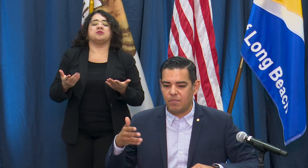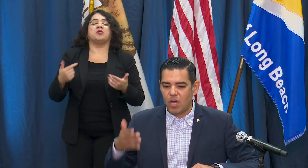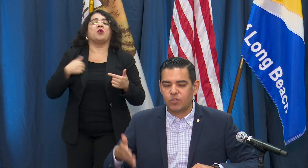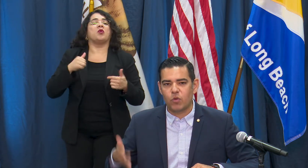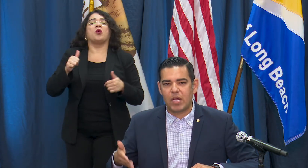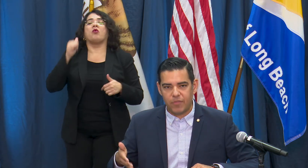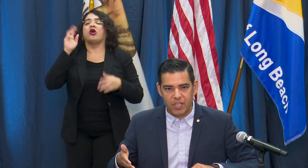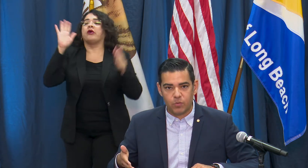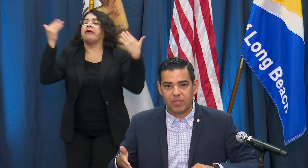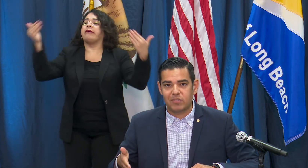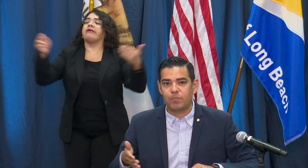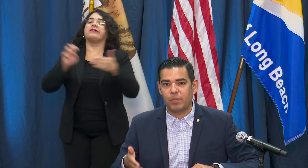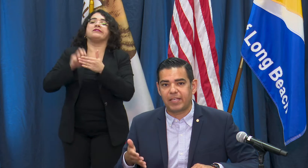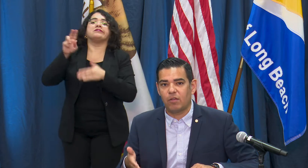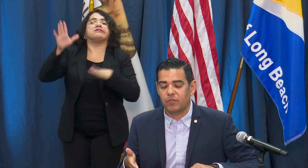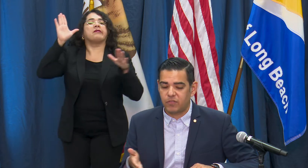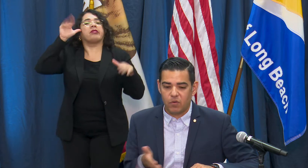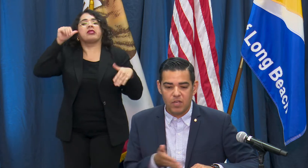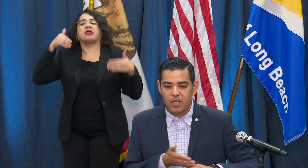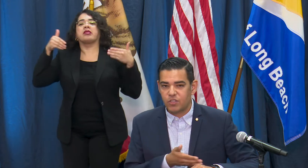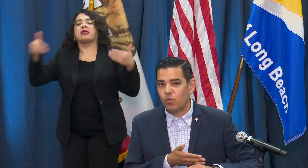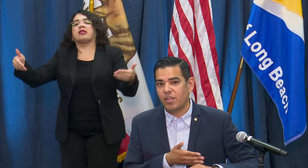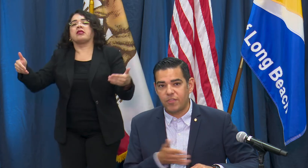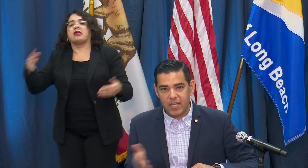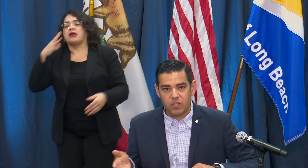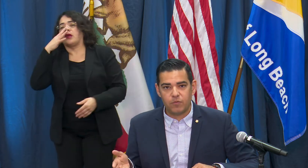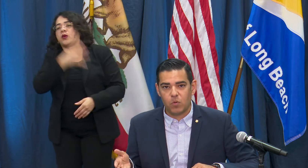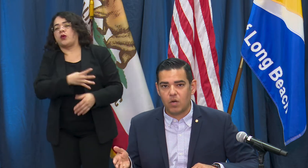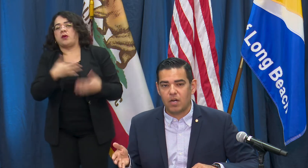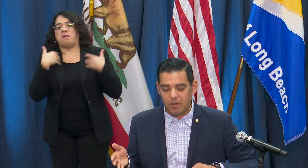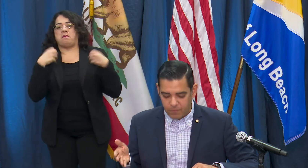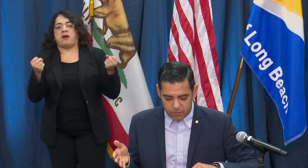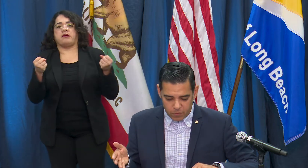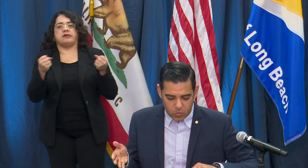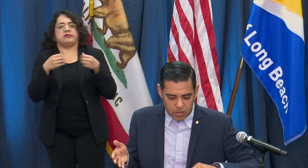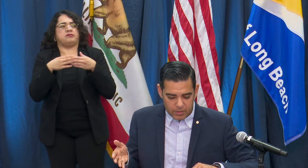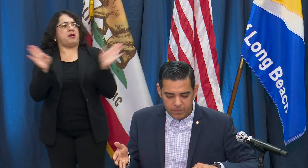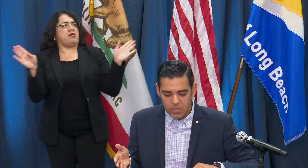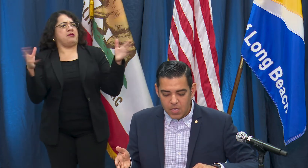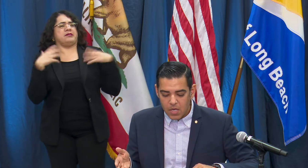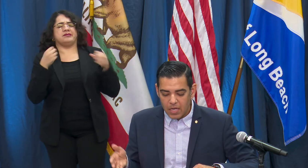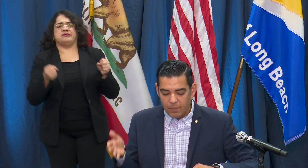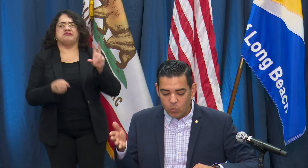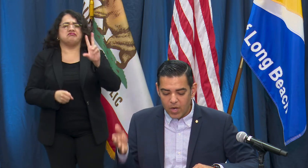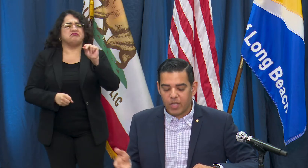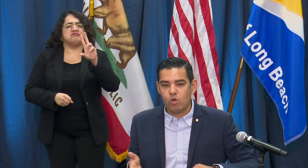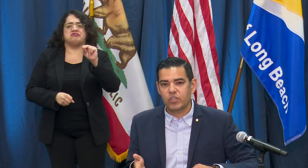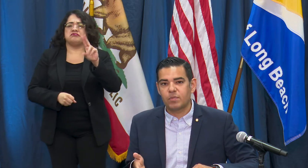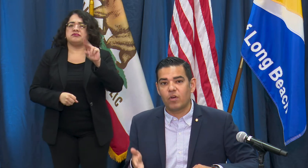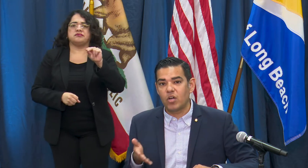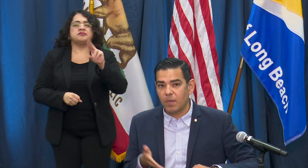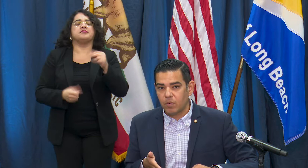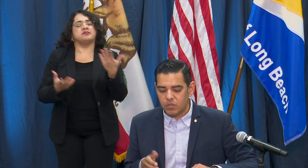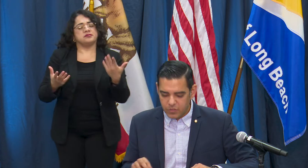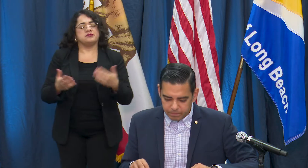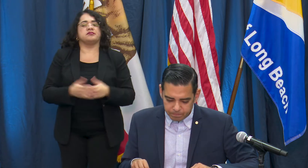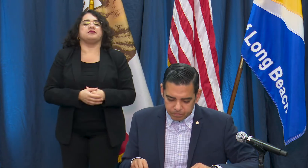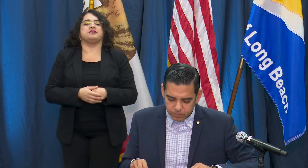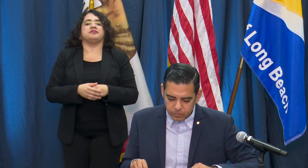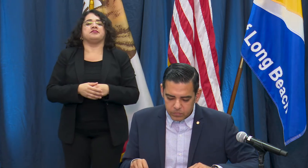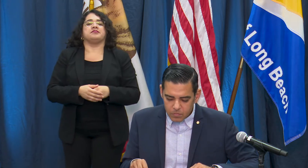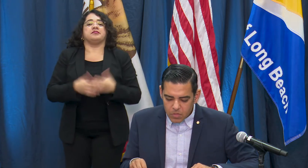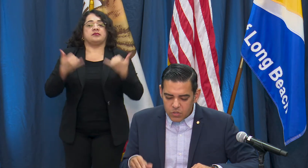and not do the right thing as it relates to public health. And so just want to thank you for the work. Want to go over some of our